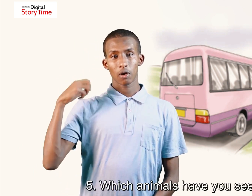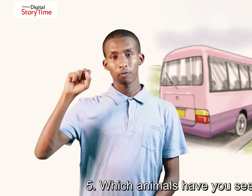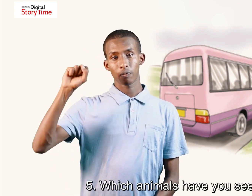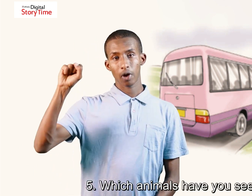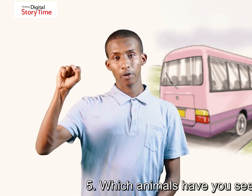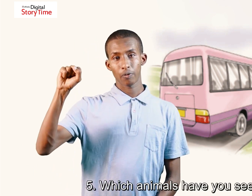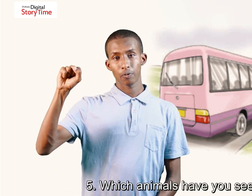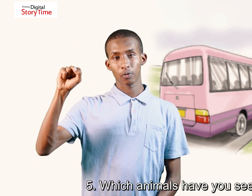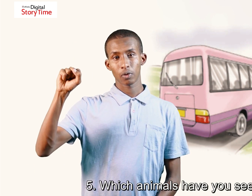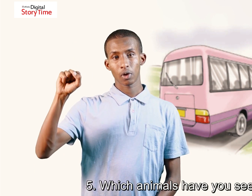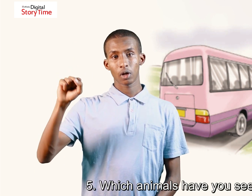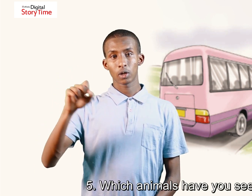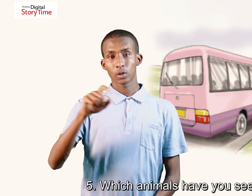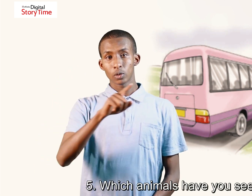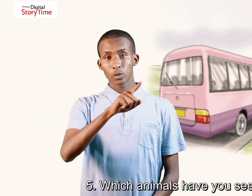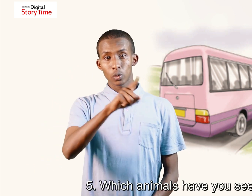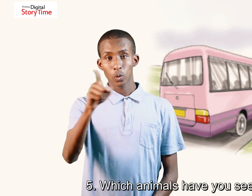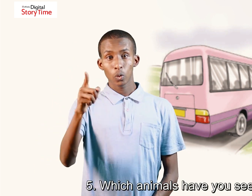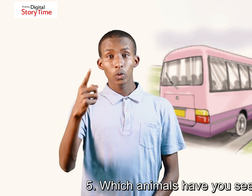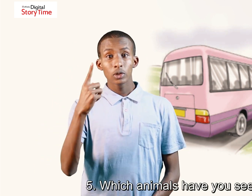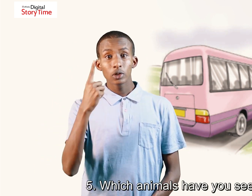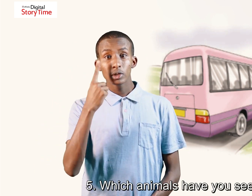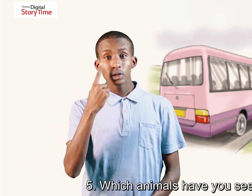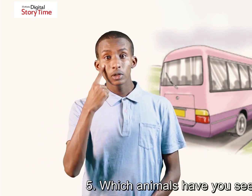Number 5. Which animals have you seen?